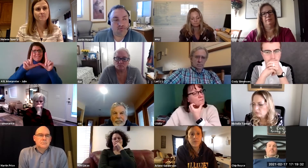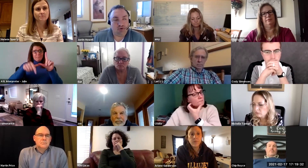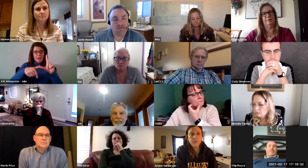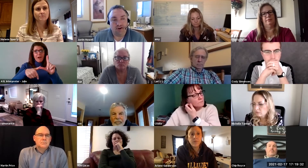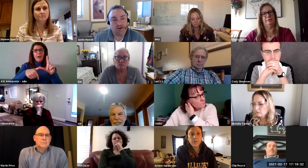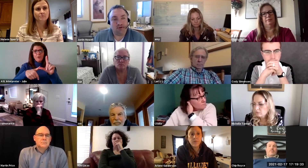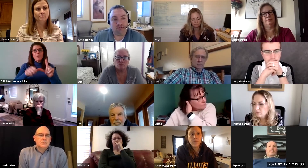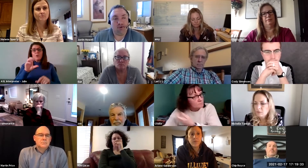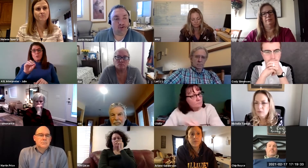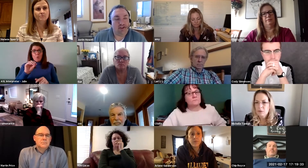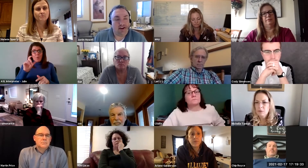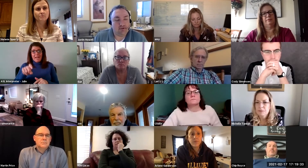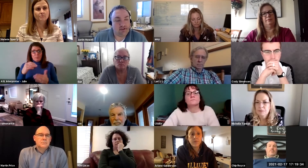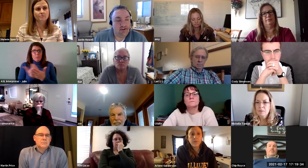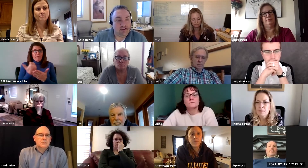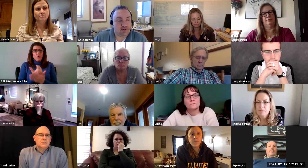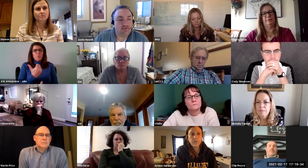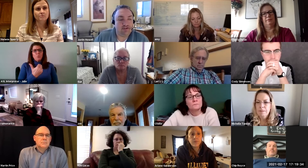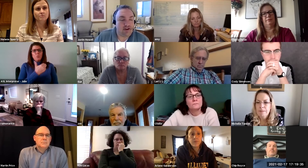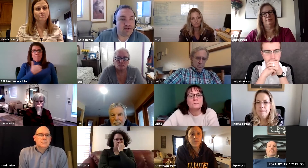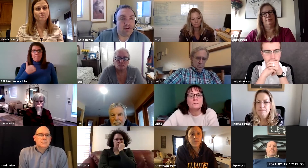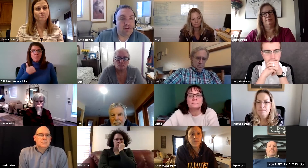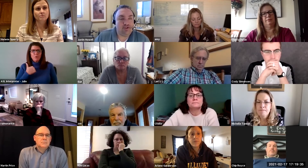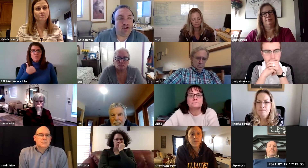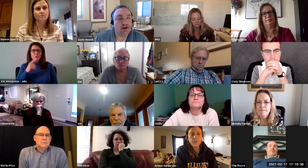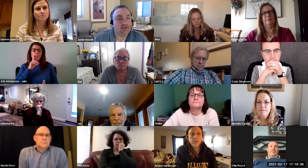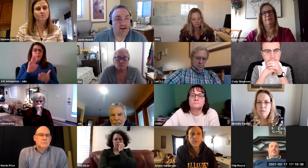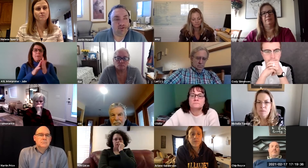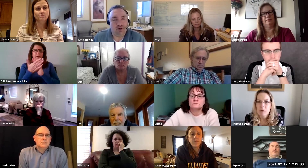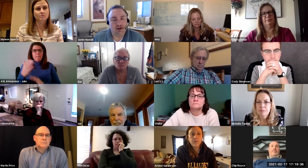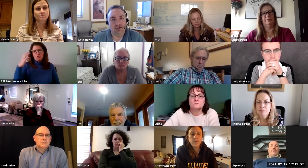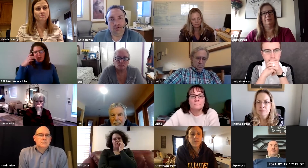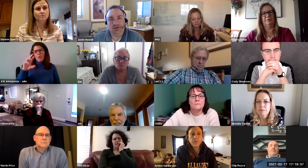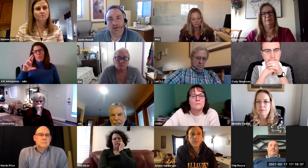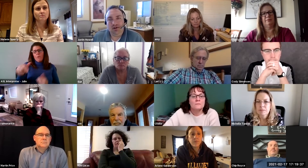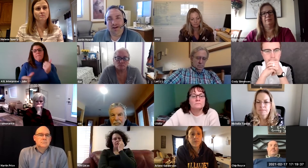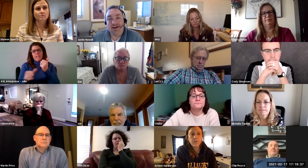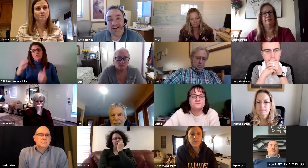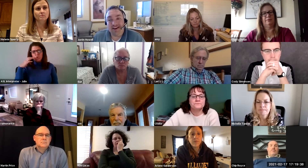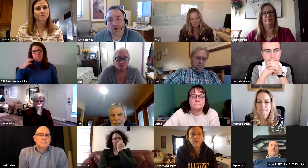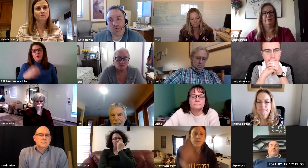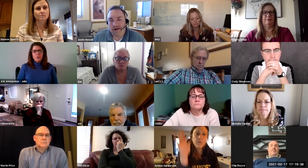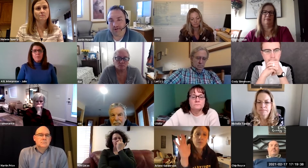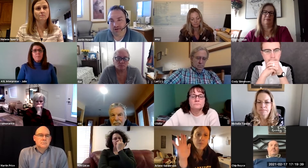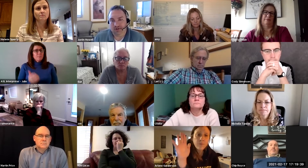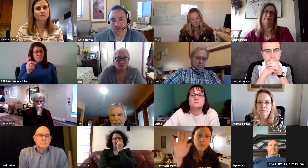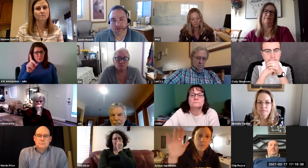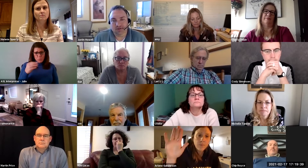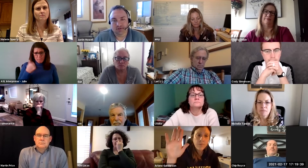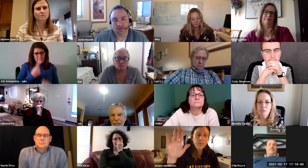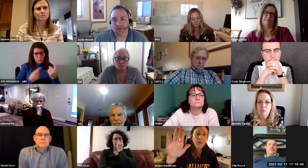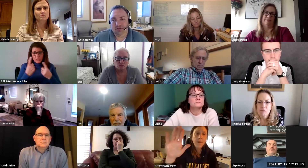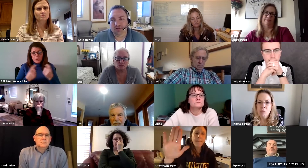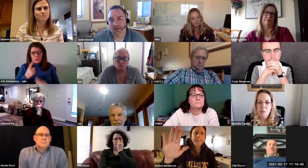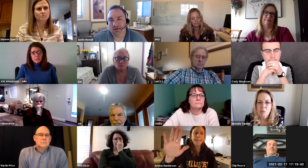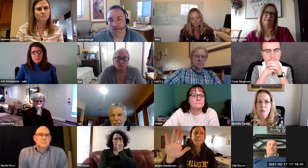to be one of our newer members on the council that serve as either chair or vice chair. Any questions?